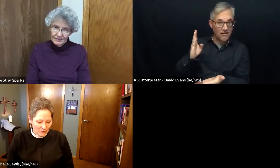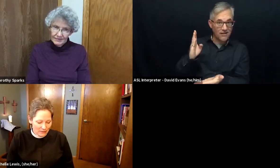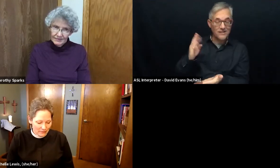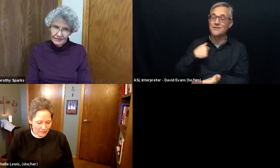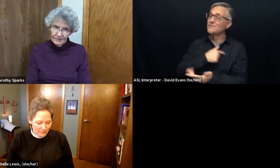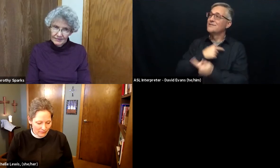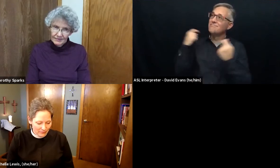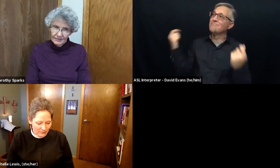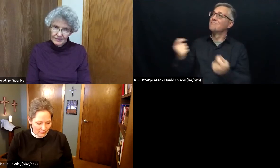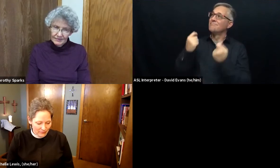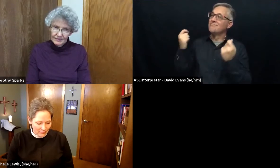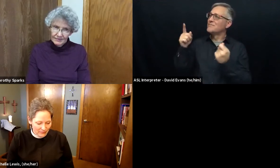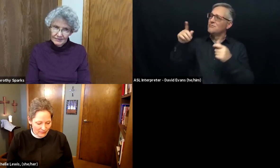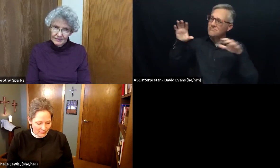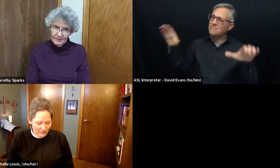us.